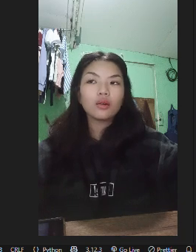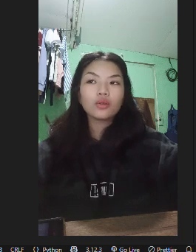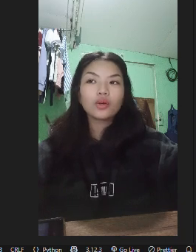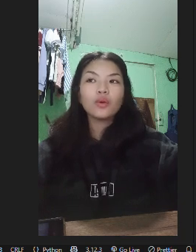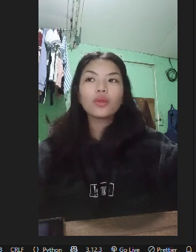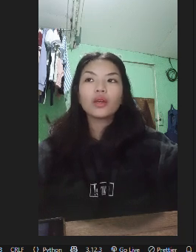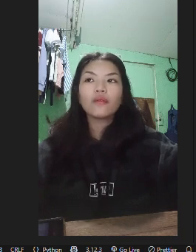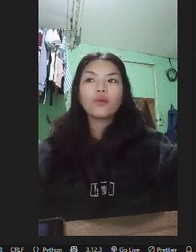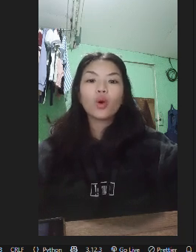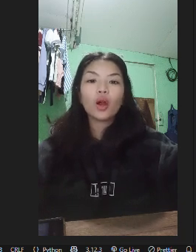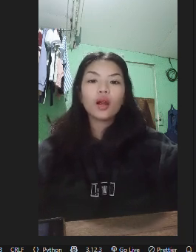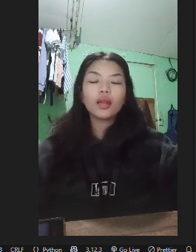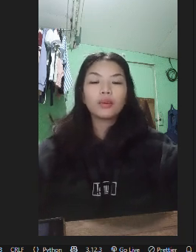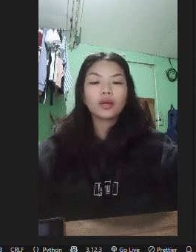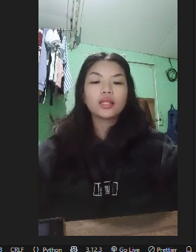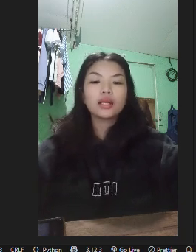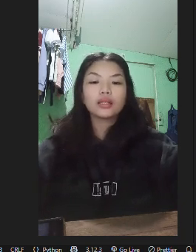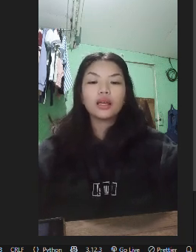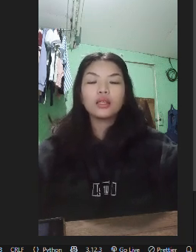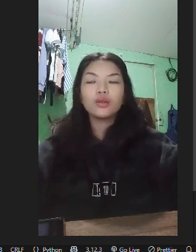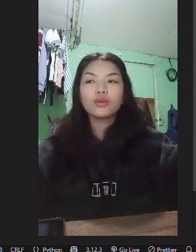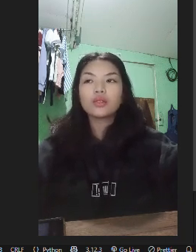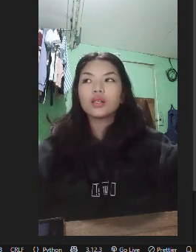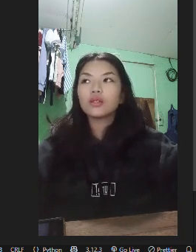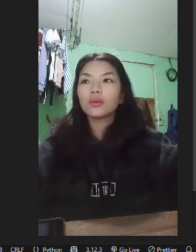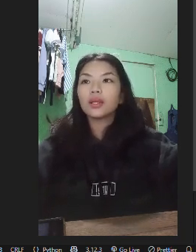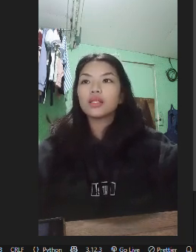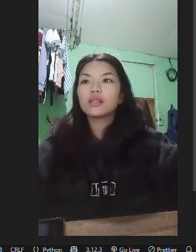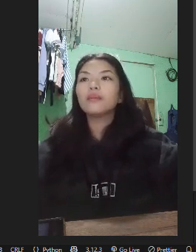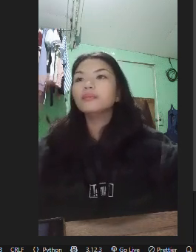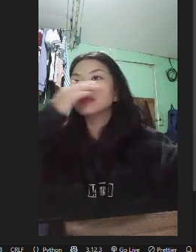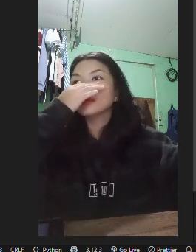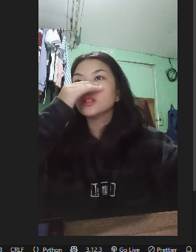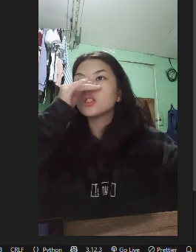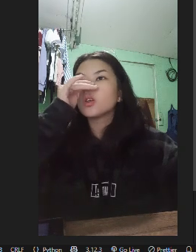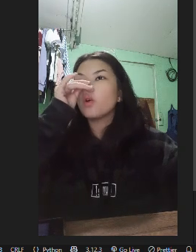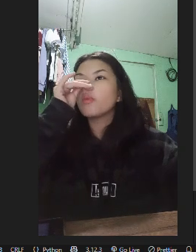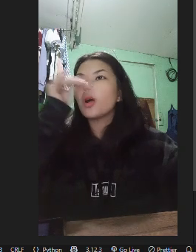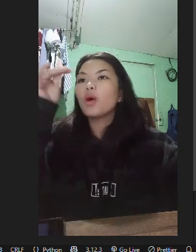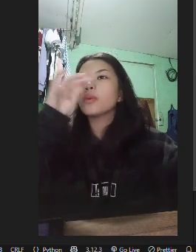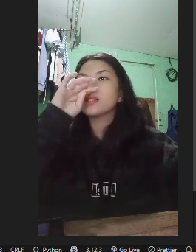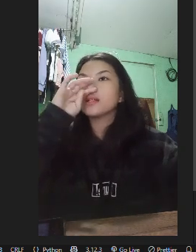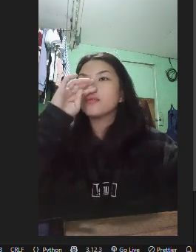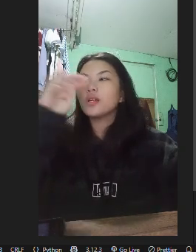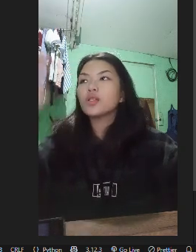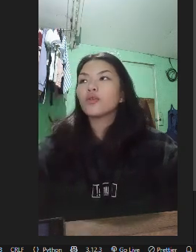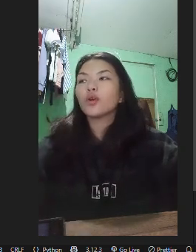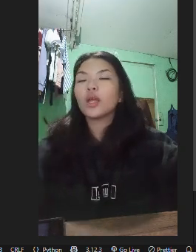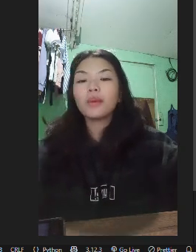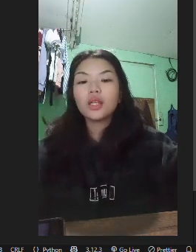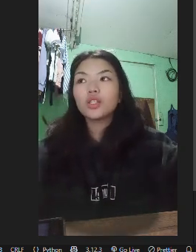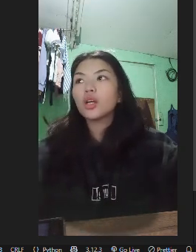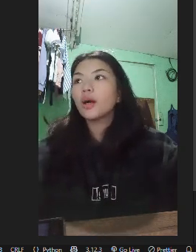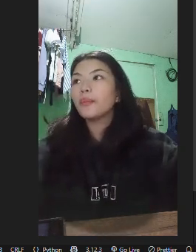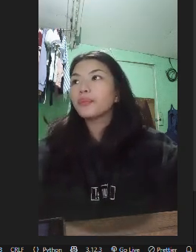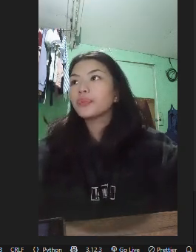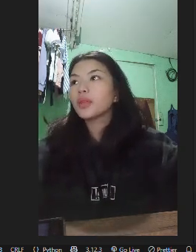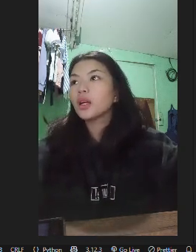discuss also the four libraries that I used to my system. So OpenCV, so for